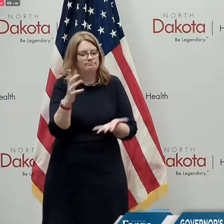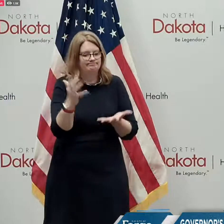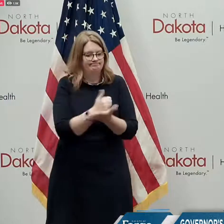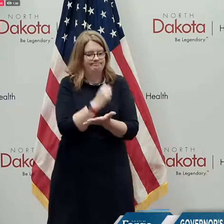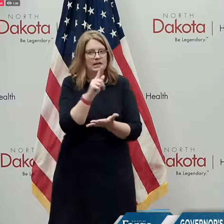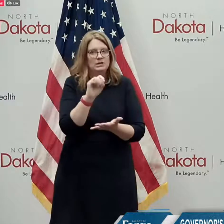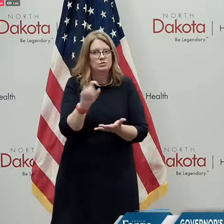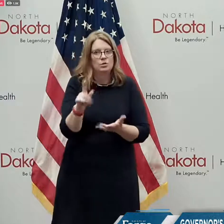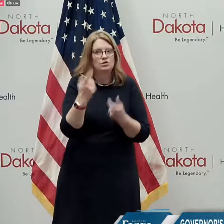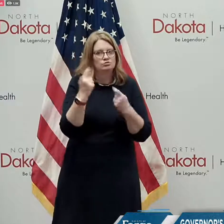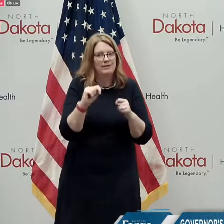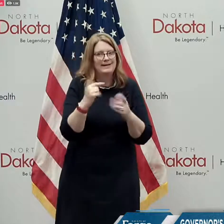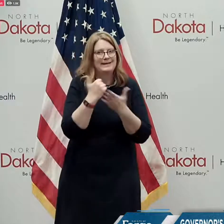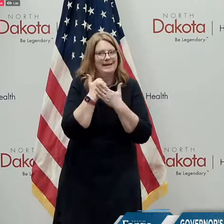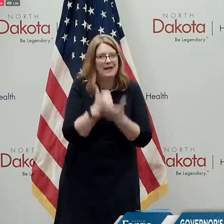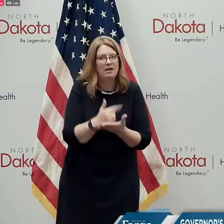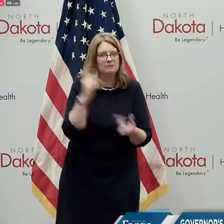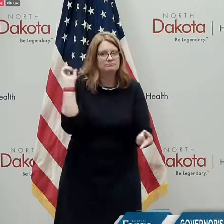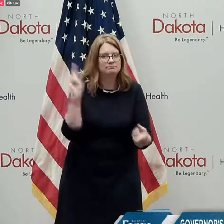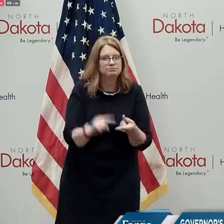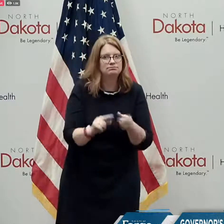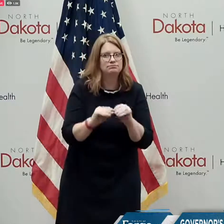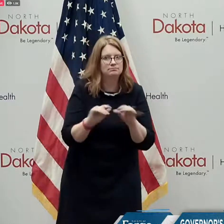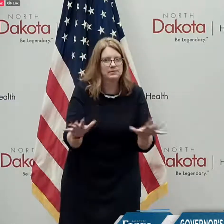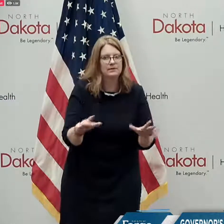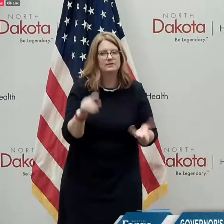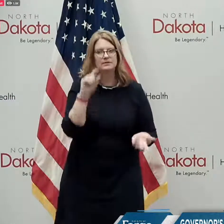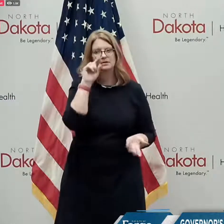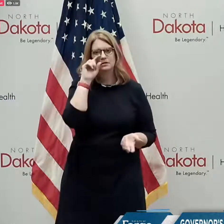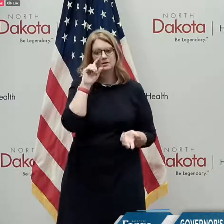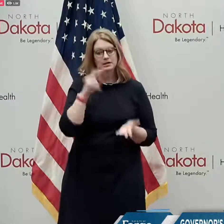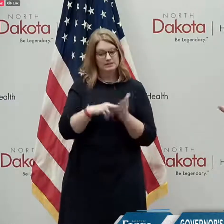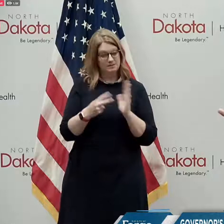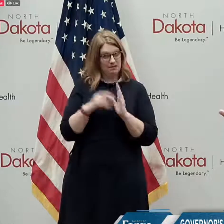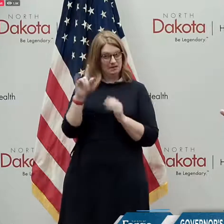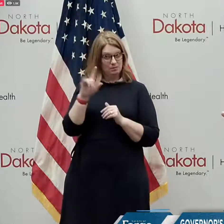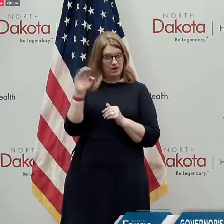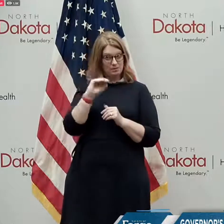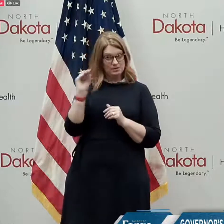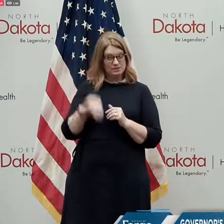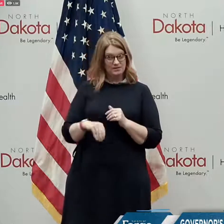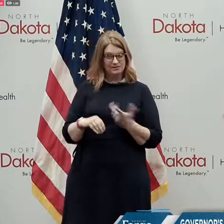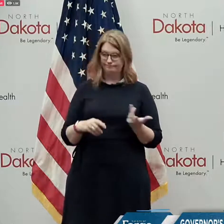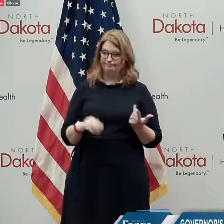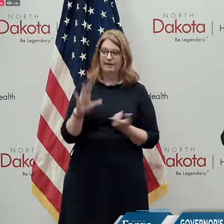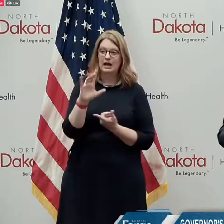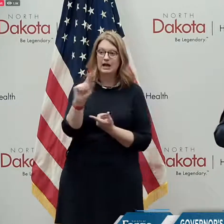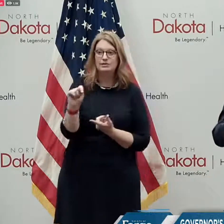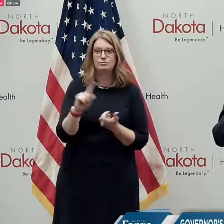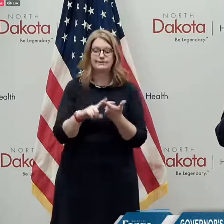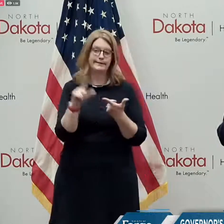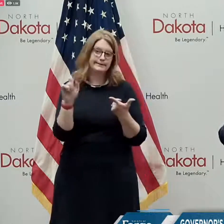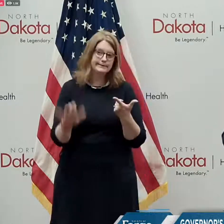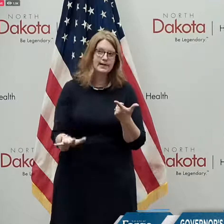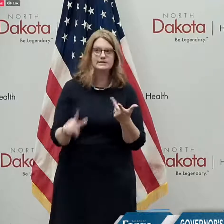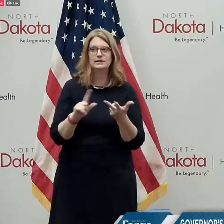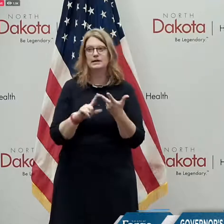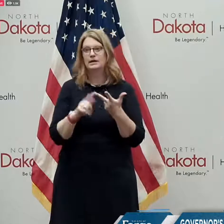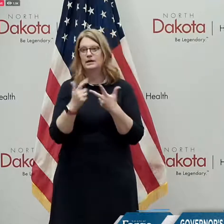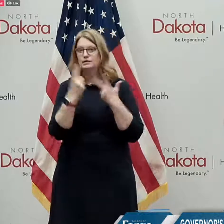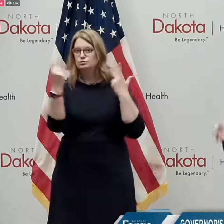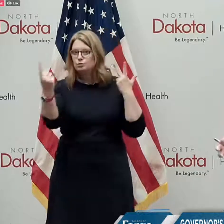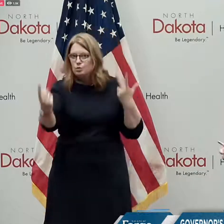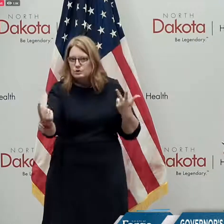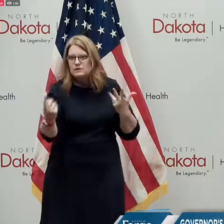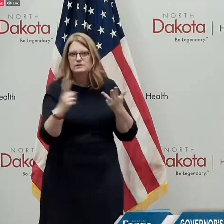at this. And we know nothing is 100%. Contact tracing, testing, social